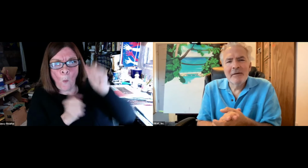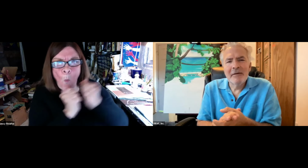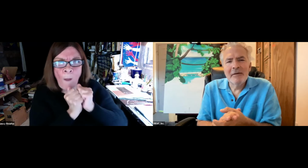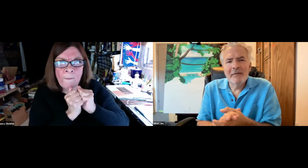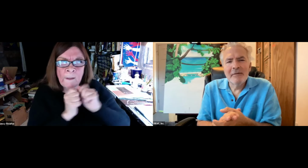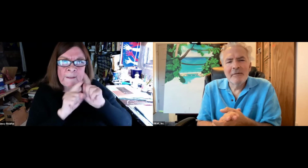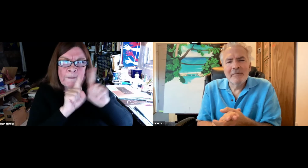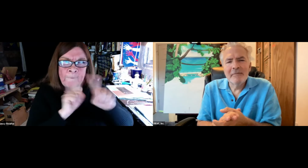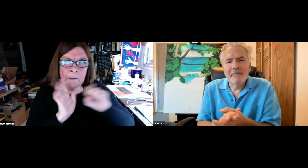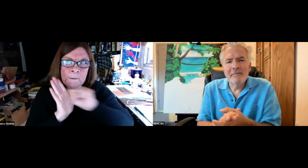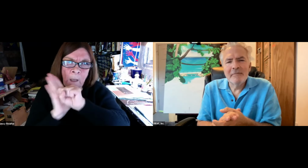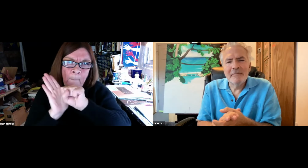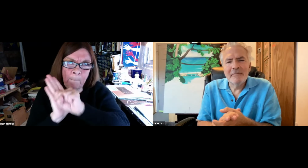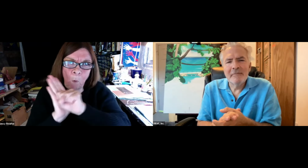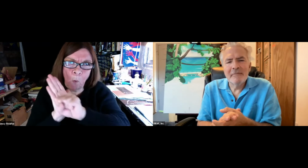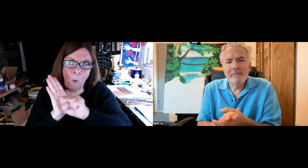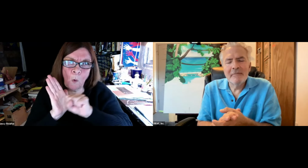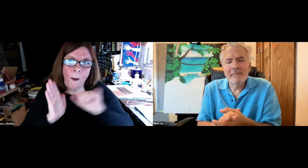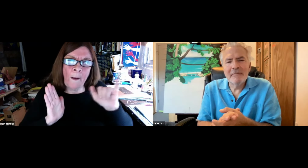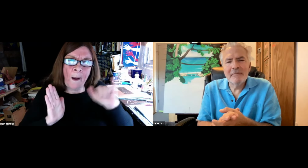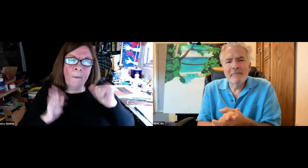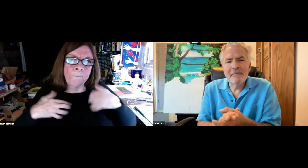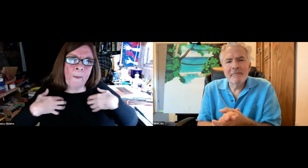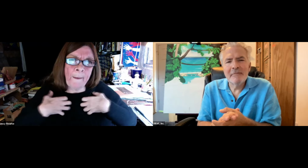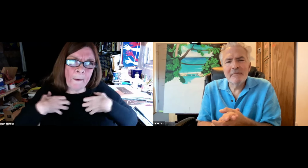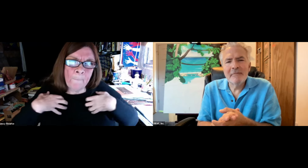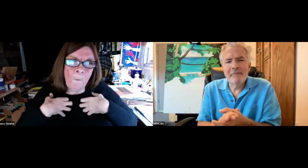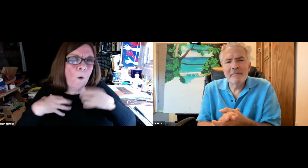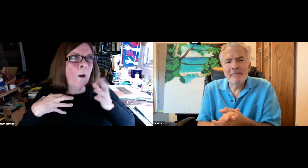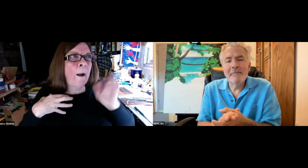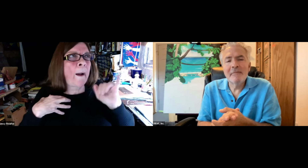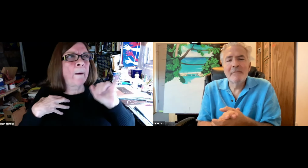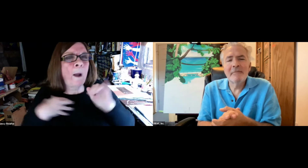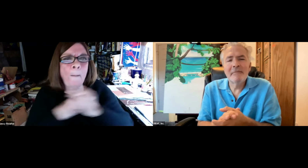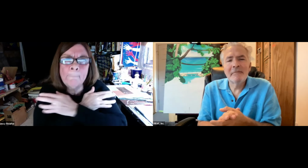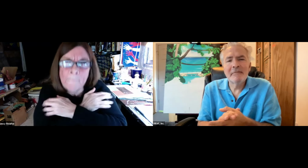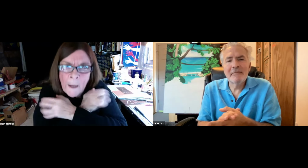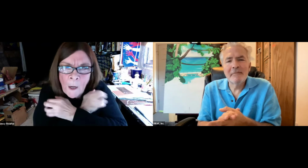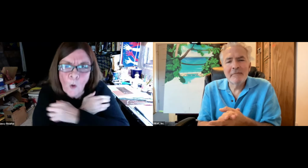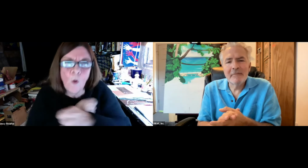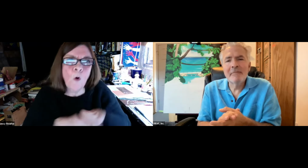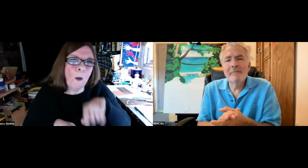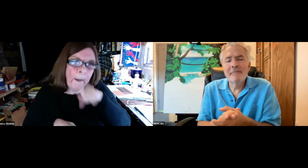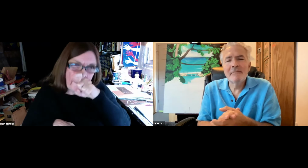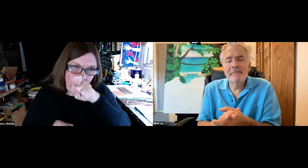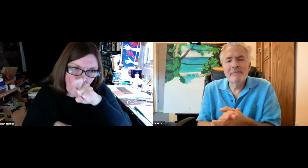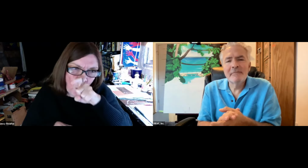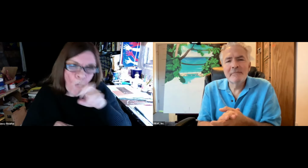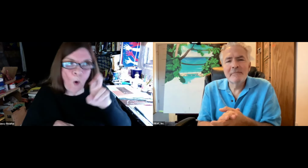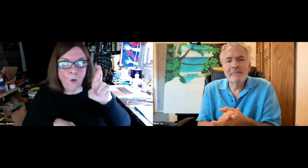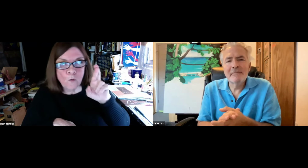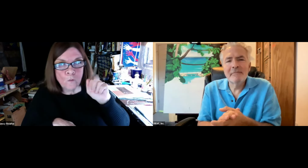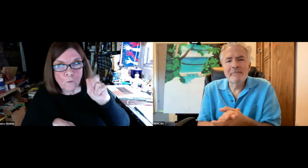Wow, Tony, yes. Well, the totem poles with the different symbols, like, for example, they'll have an animal, a